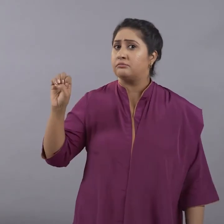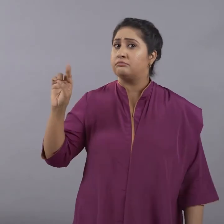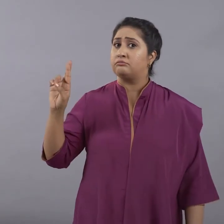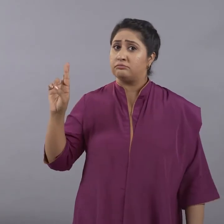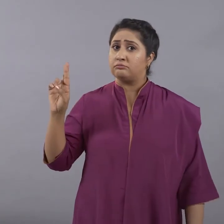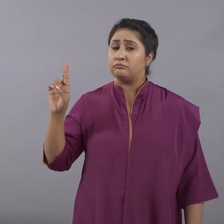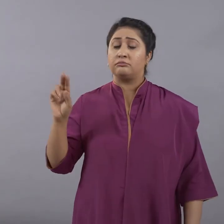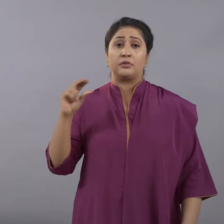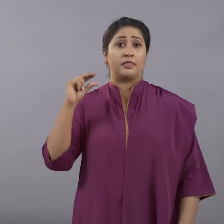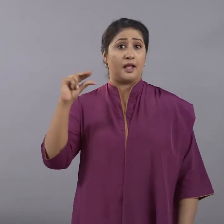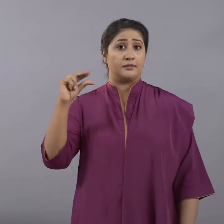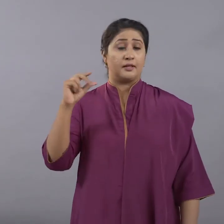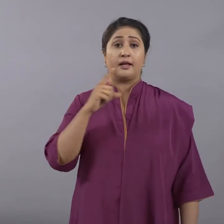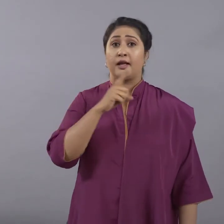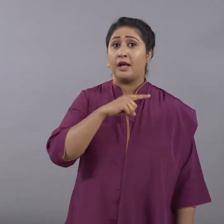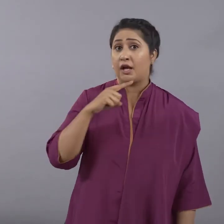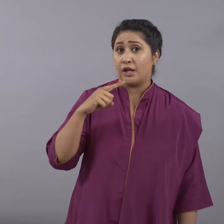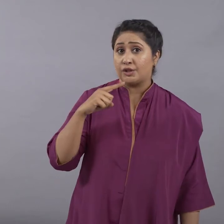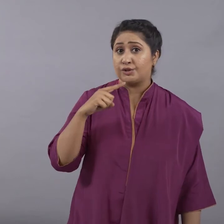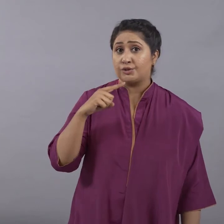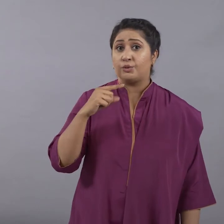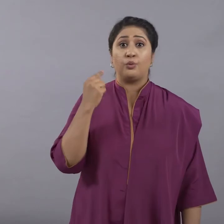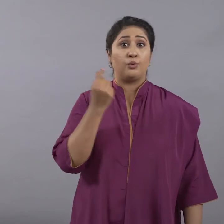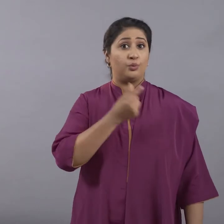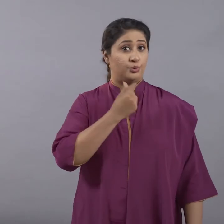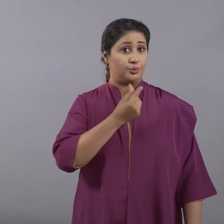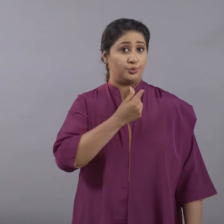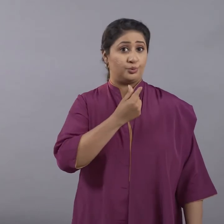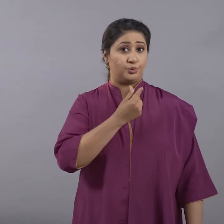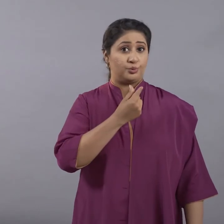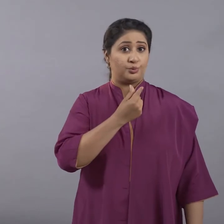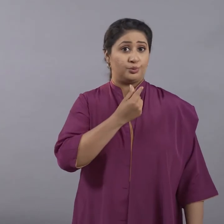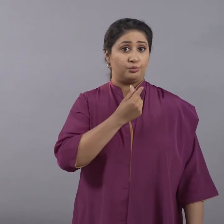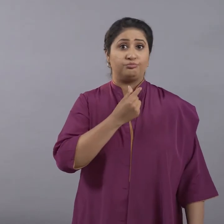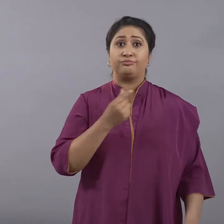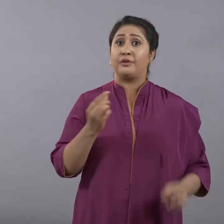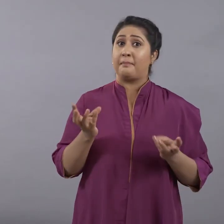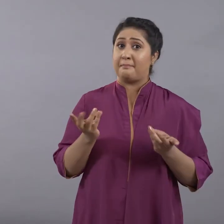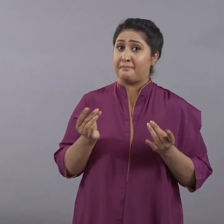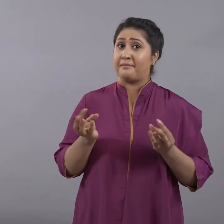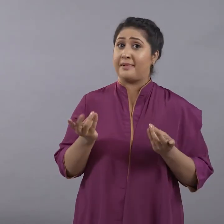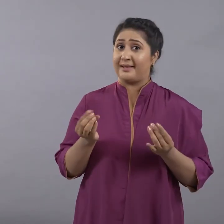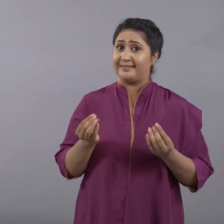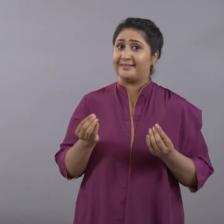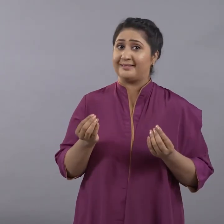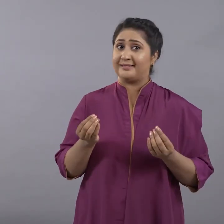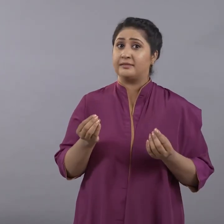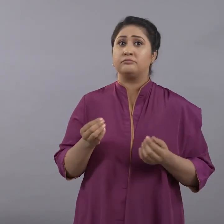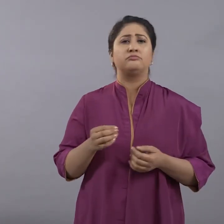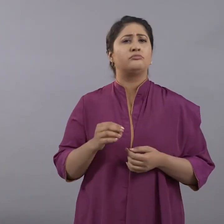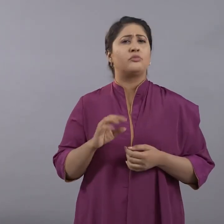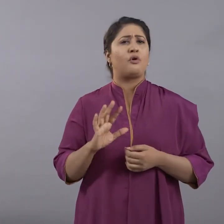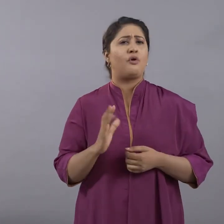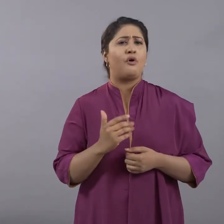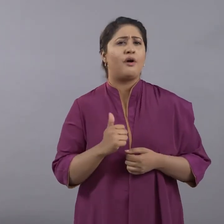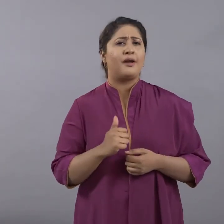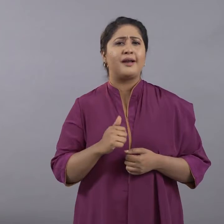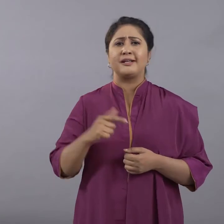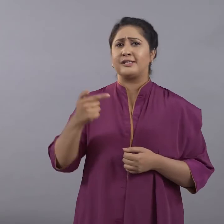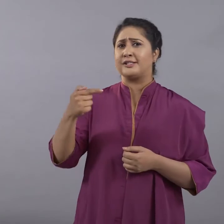testing English, Urdu, arithmetic, and general knowledge